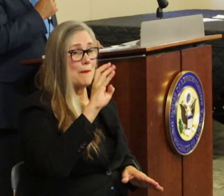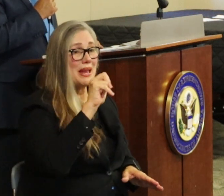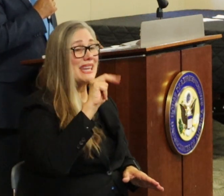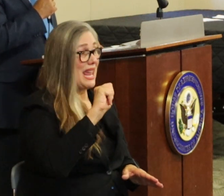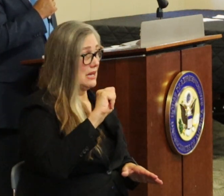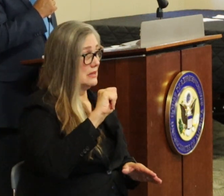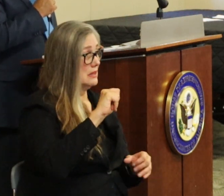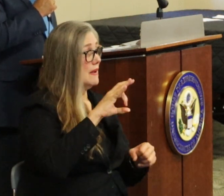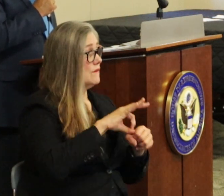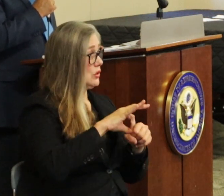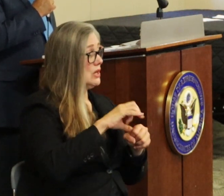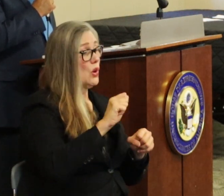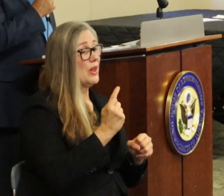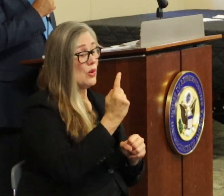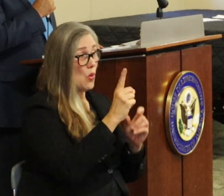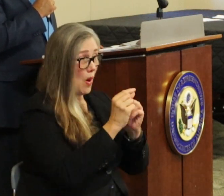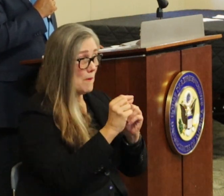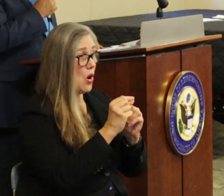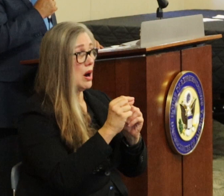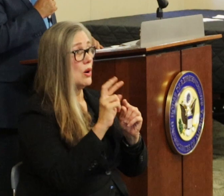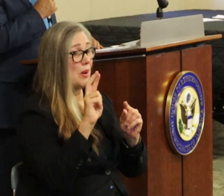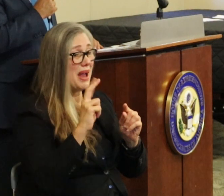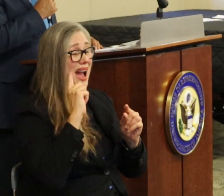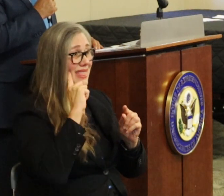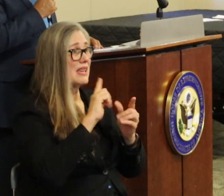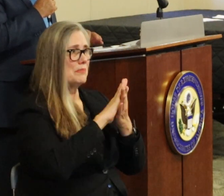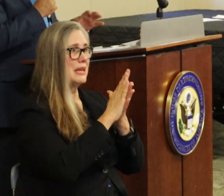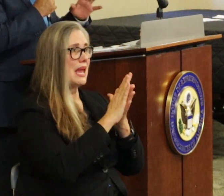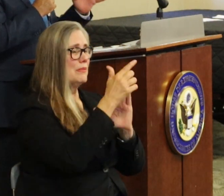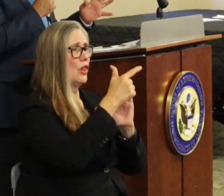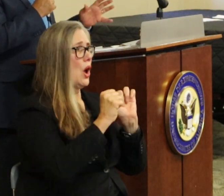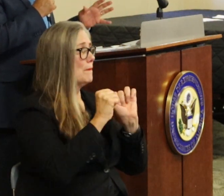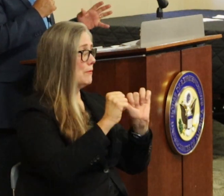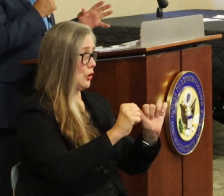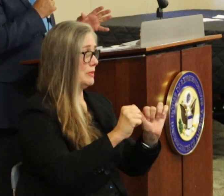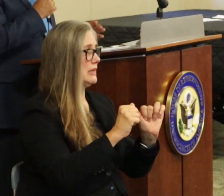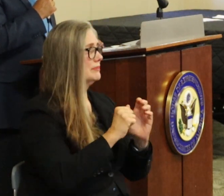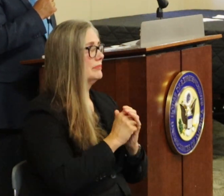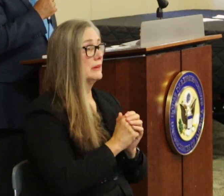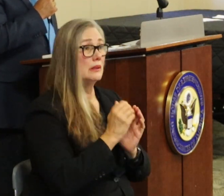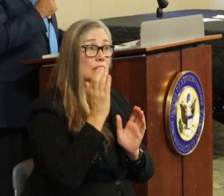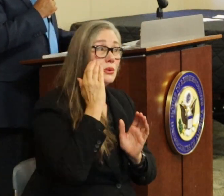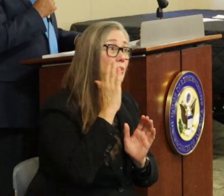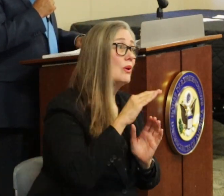from the other side of the aisle, I think it became pretty much permanent law. Now, as you know, Washington is